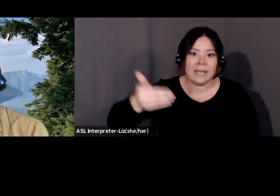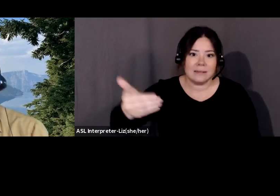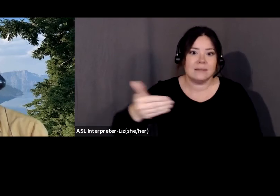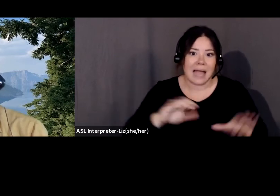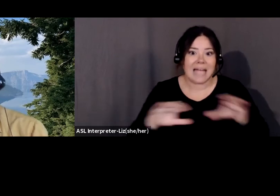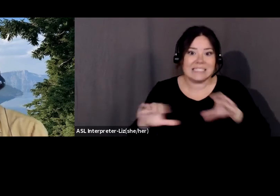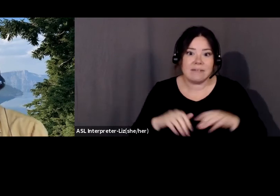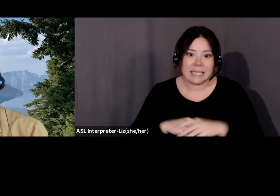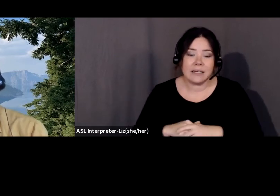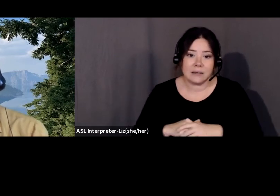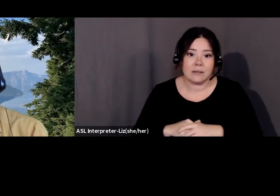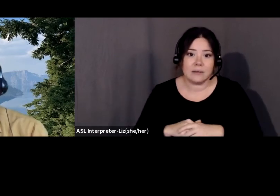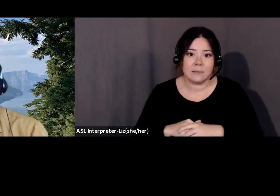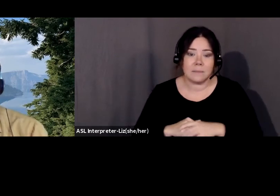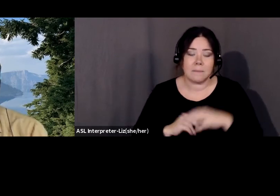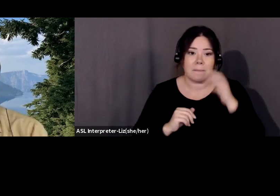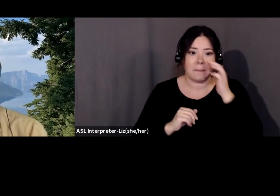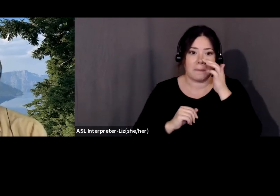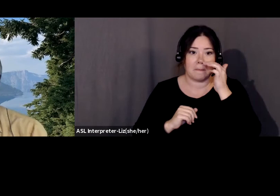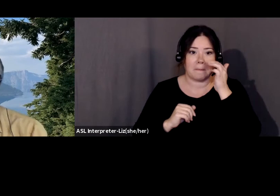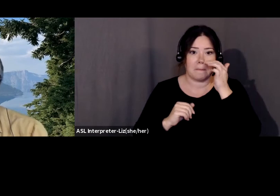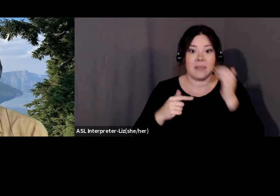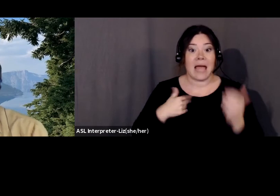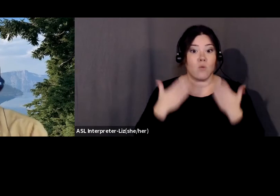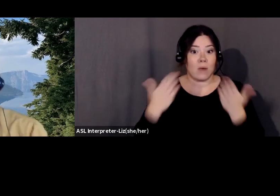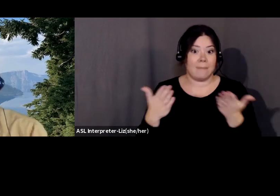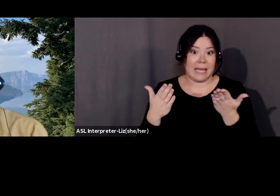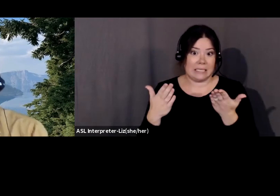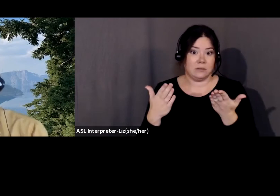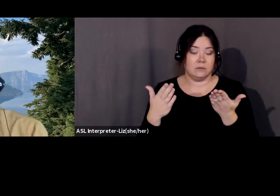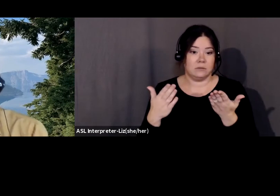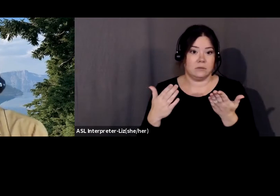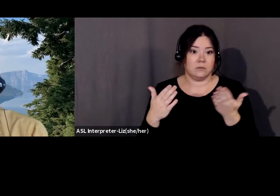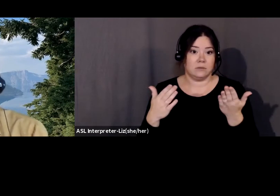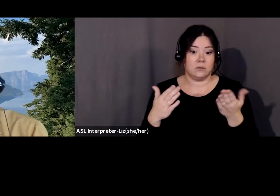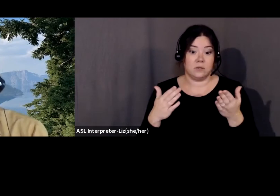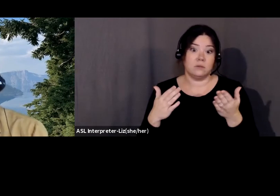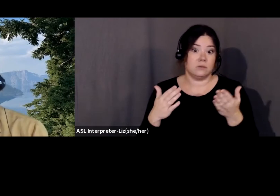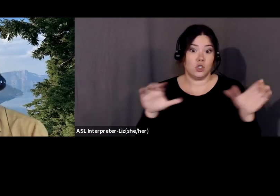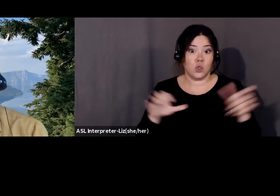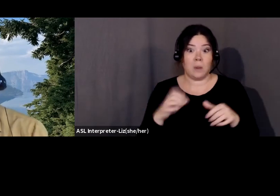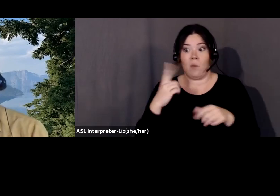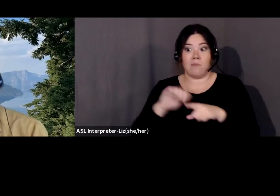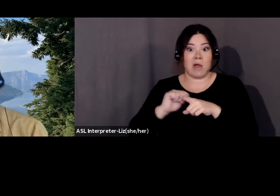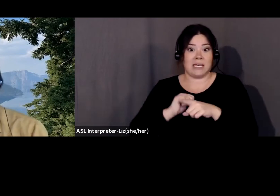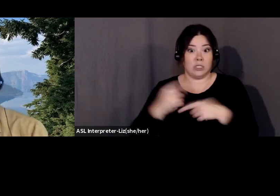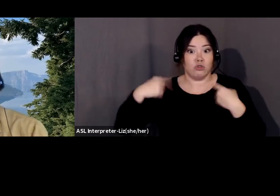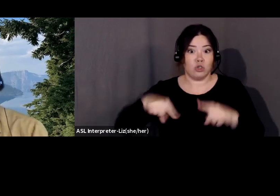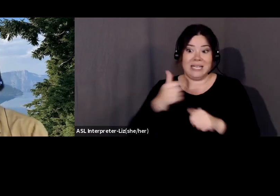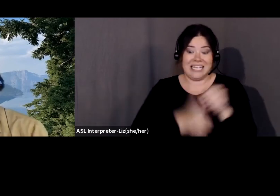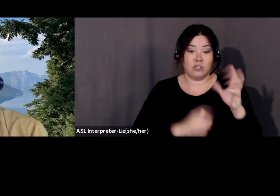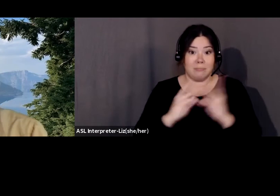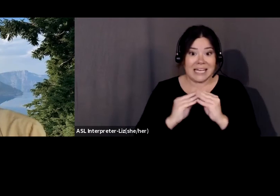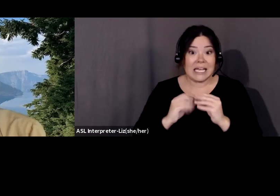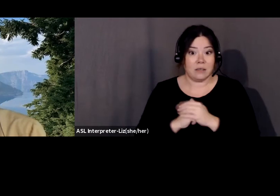activity. And so I would recommend doing something within every one of your meetings, or setting